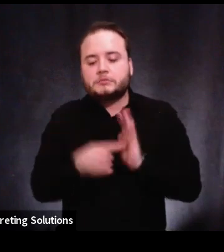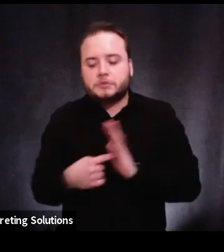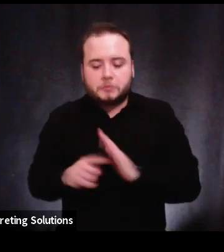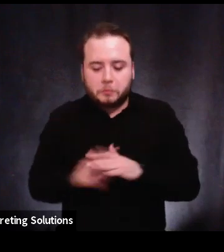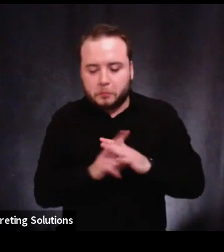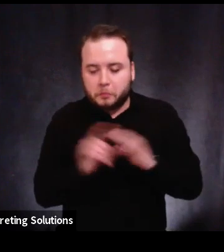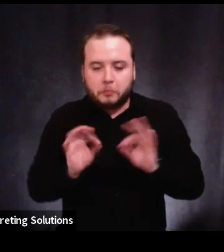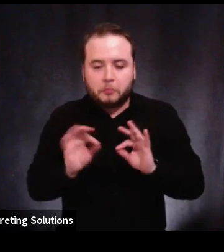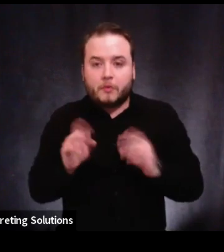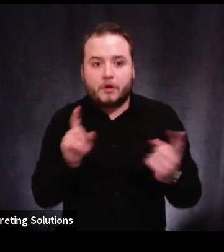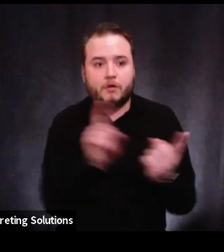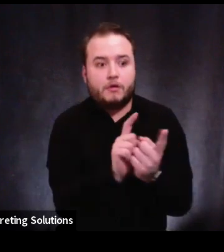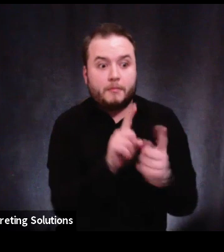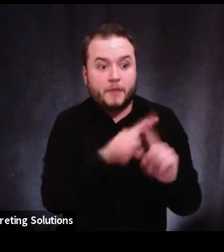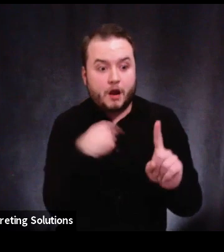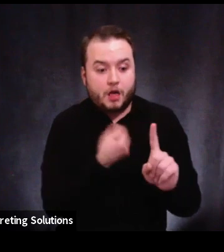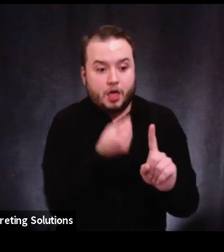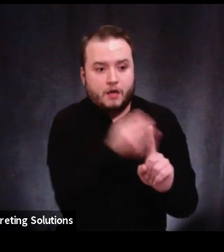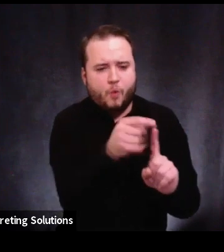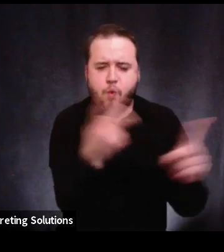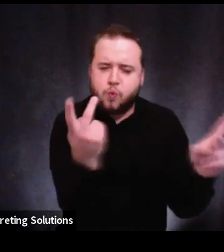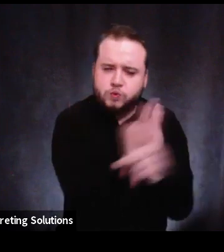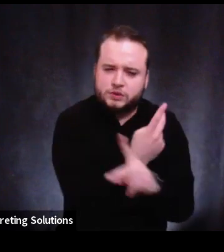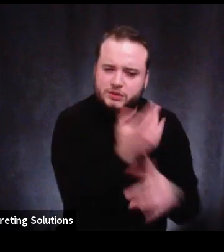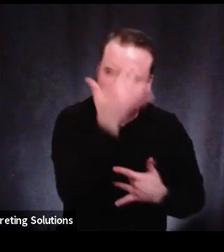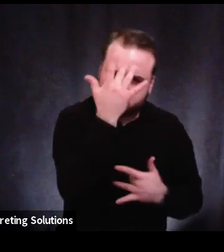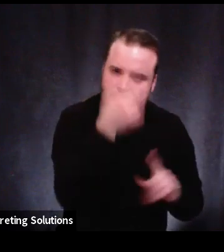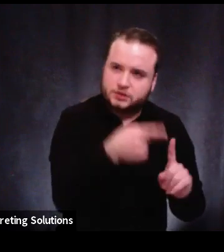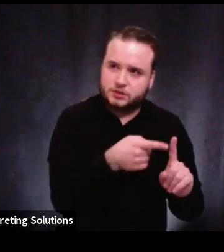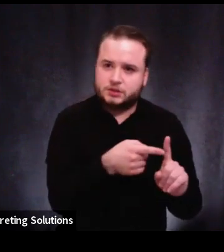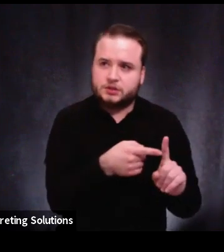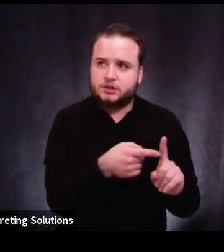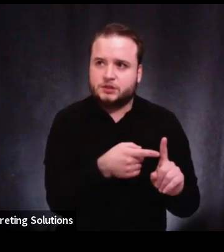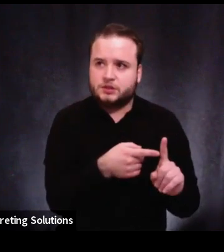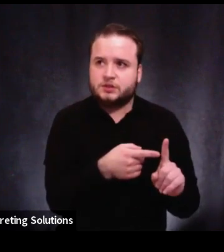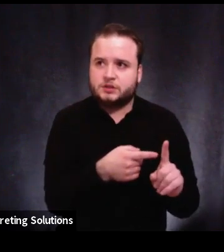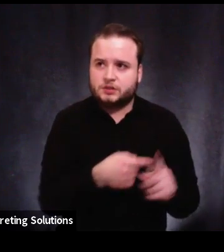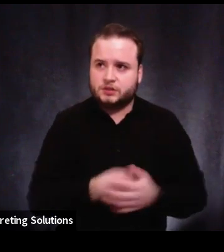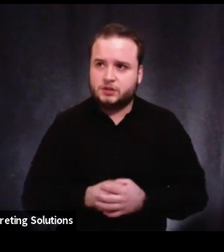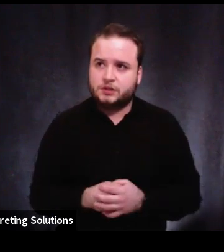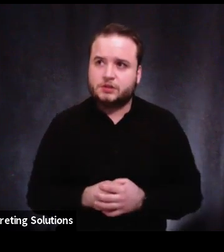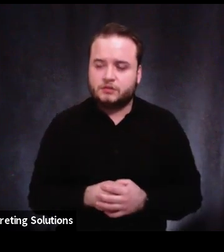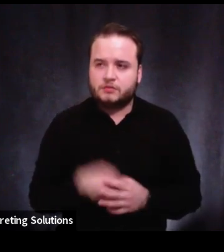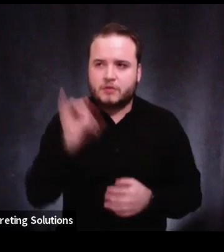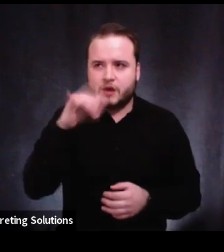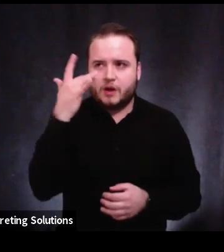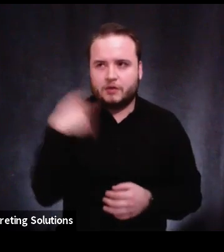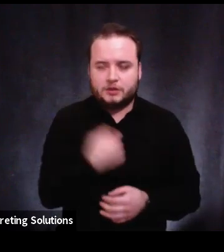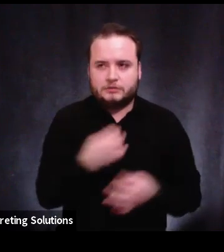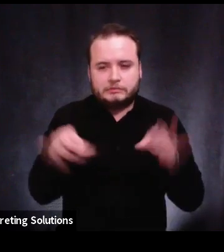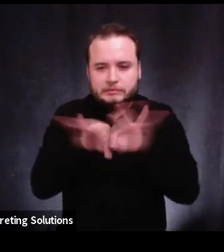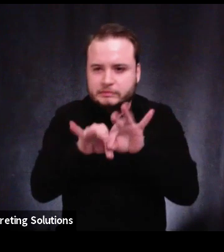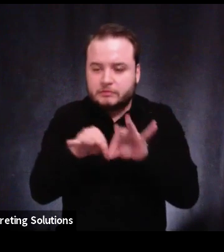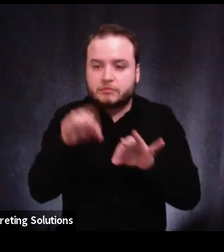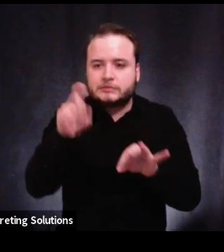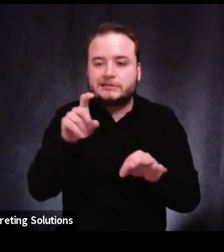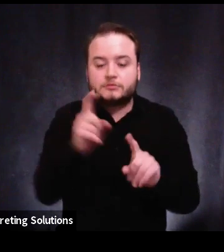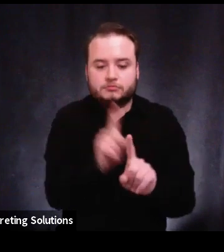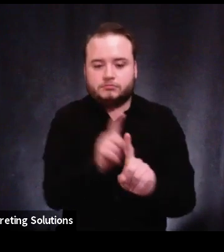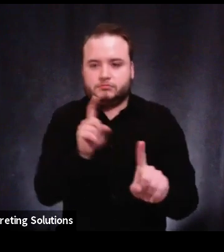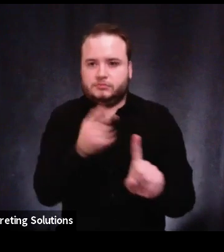that means to say continued social distancing for the highest risk groups are some of the things that